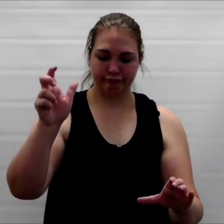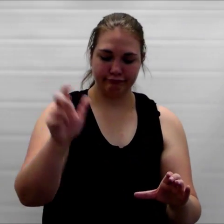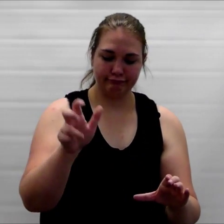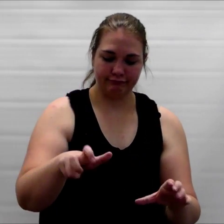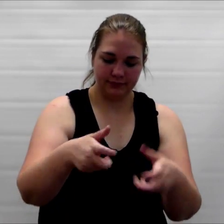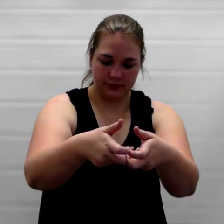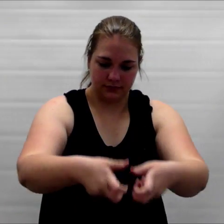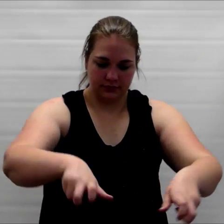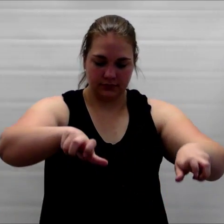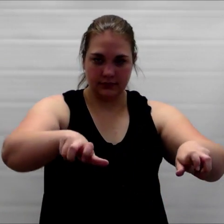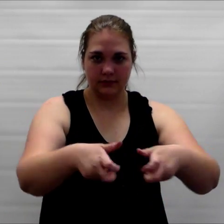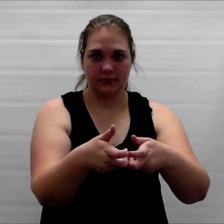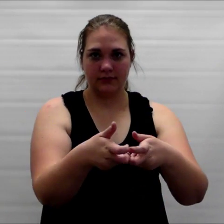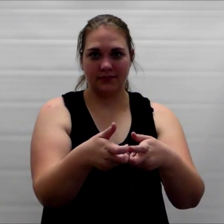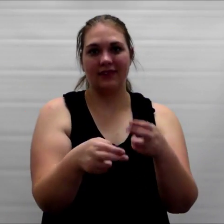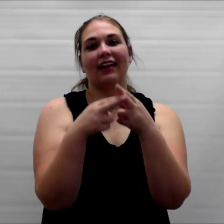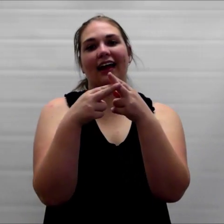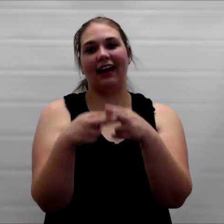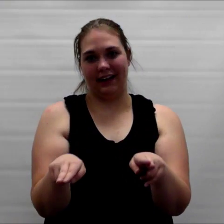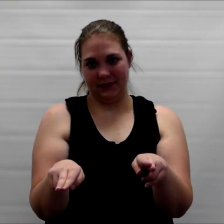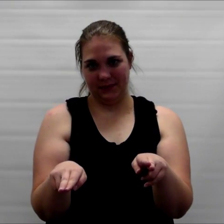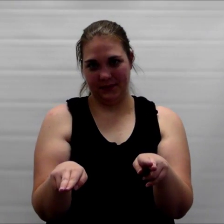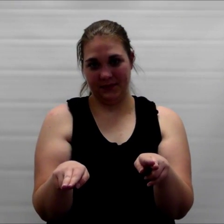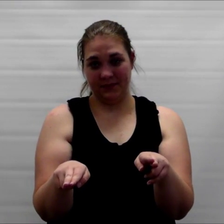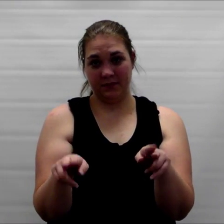down. It's like you have an egg that you're breaking into a bowl.